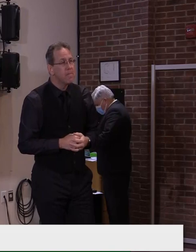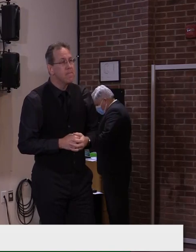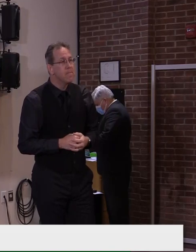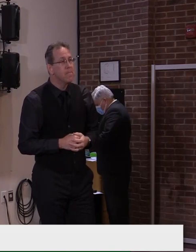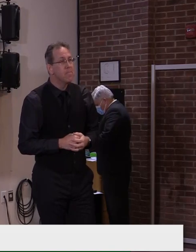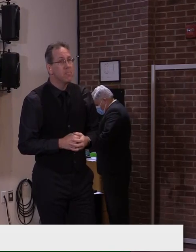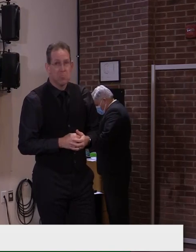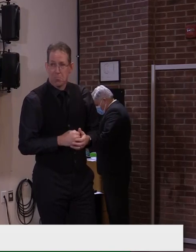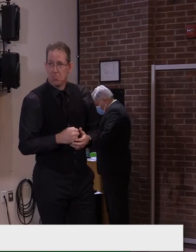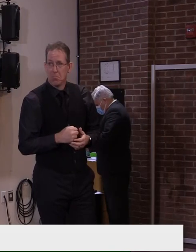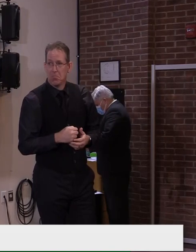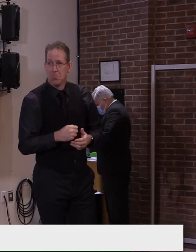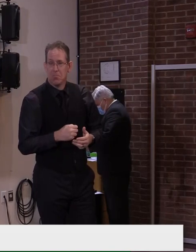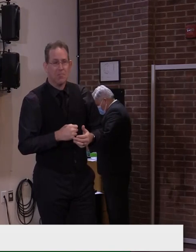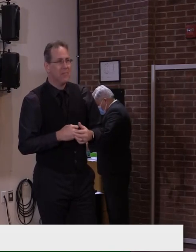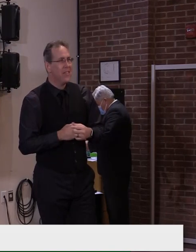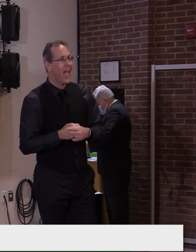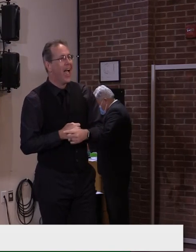Yeah,